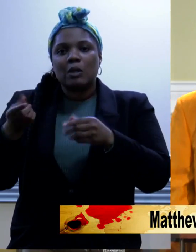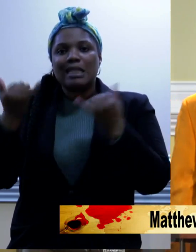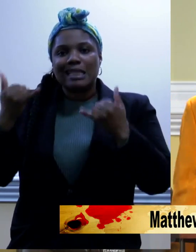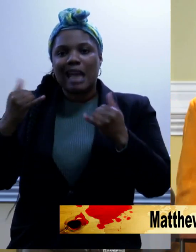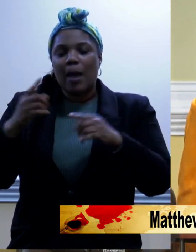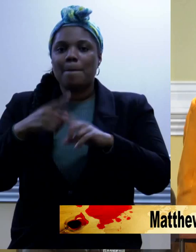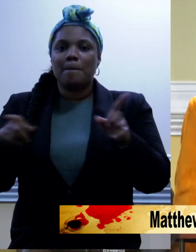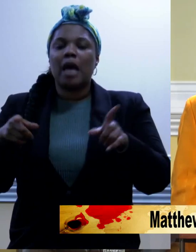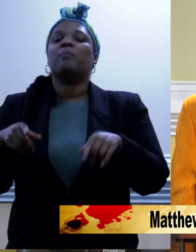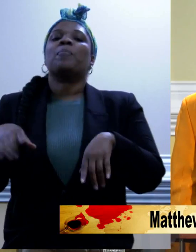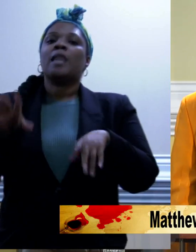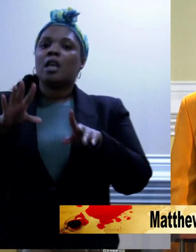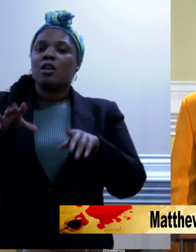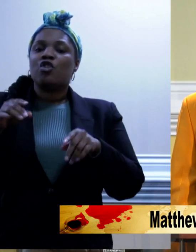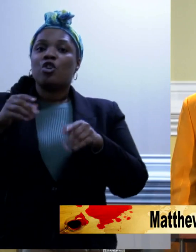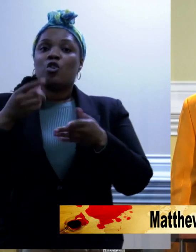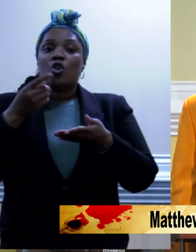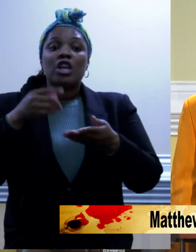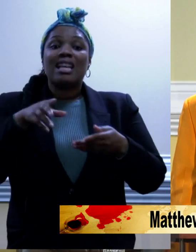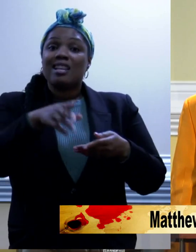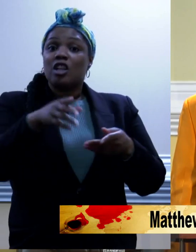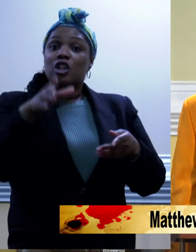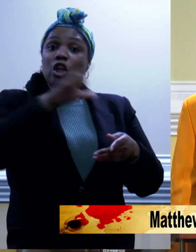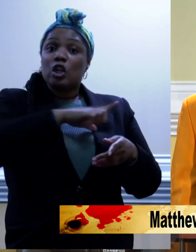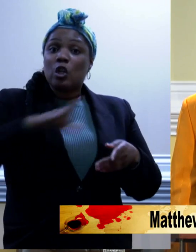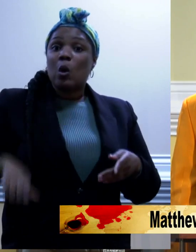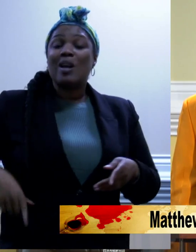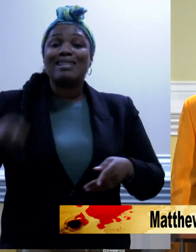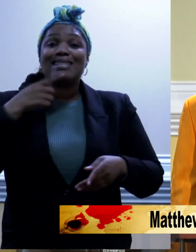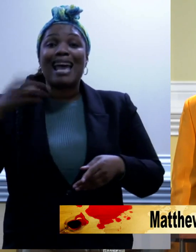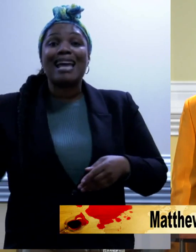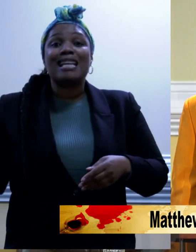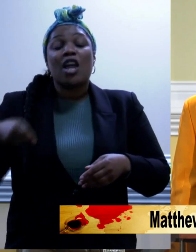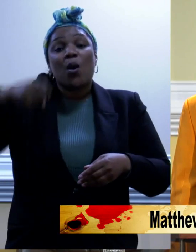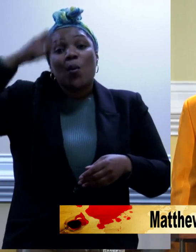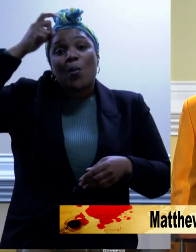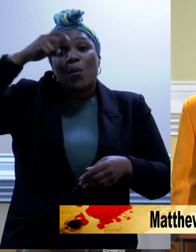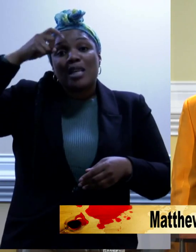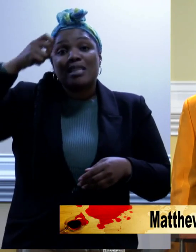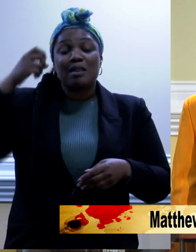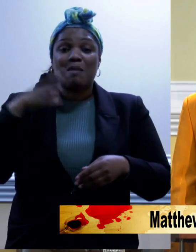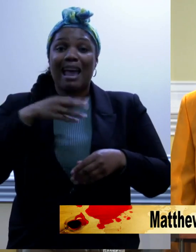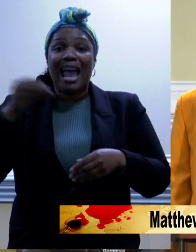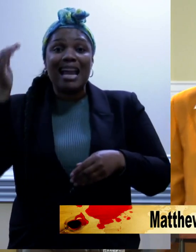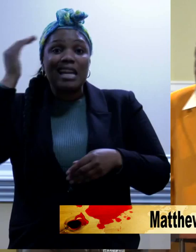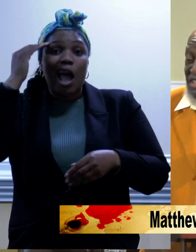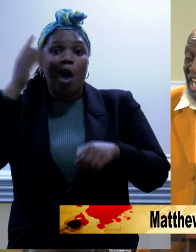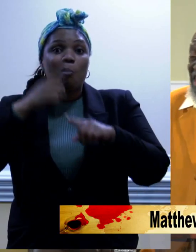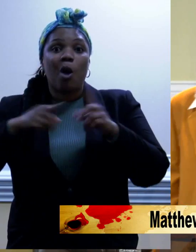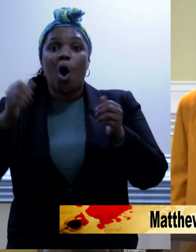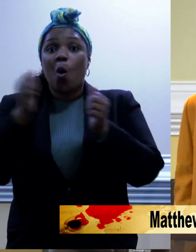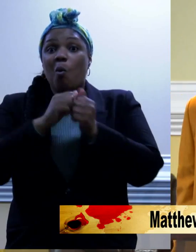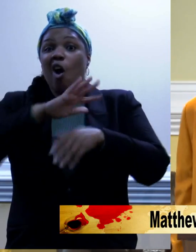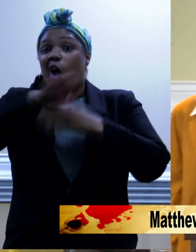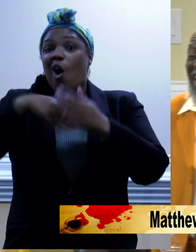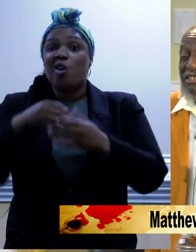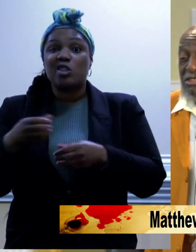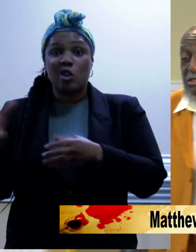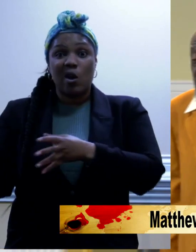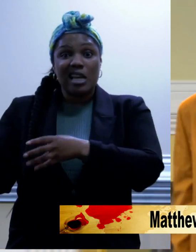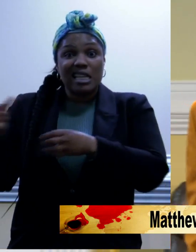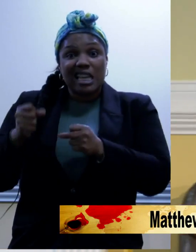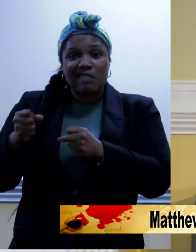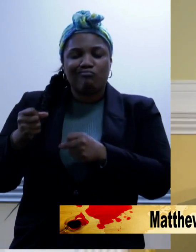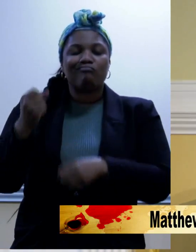it says right there, but the Lord tell you to get wisdom and knowledge, but with all you're getting, get understanding. Yes. And understanding come by